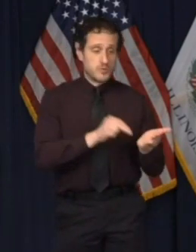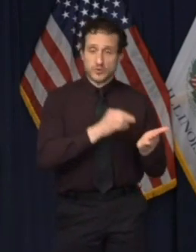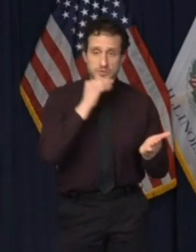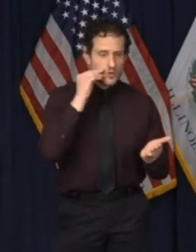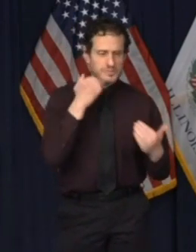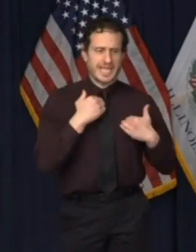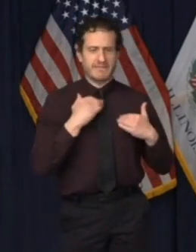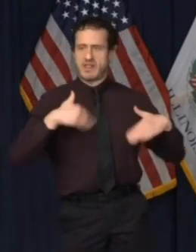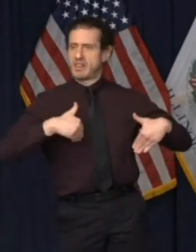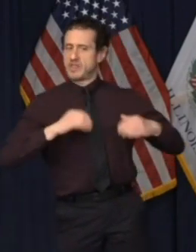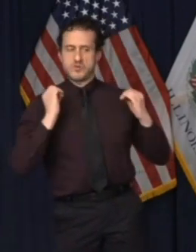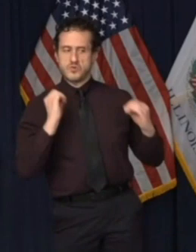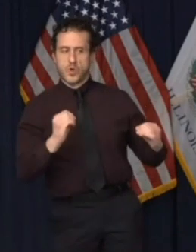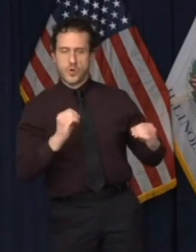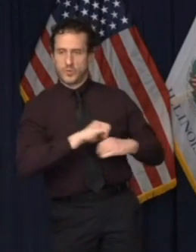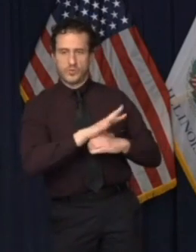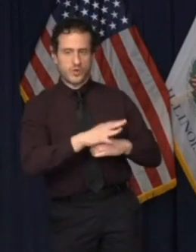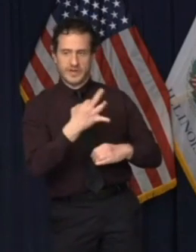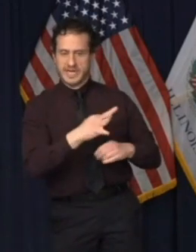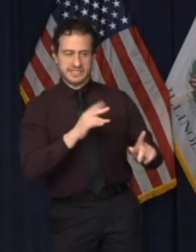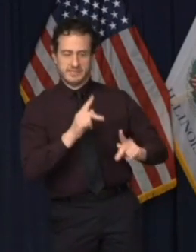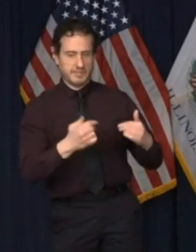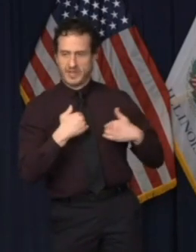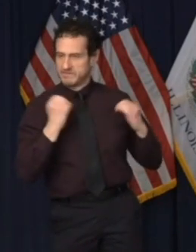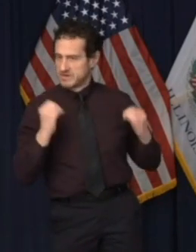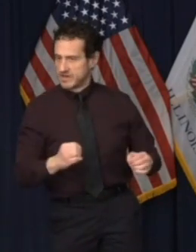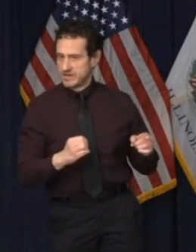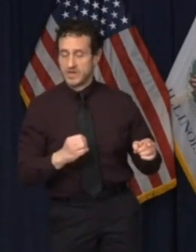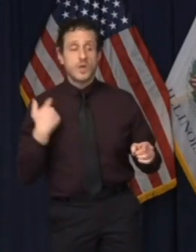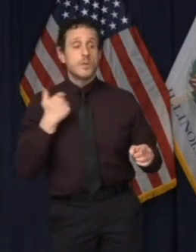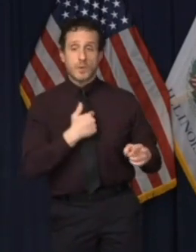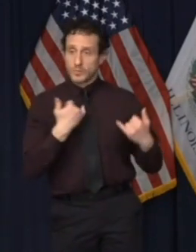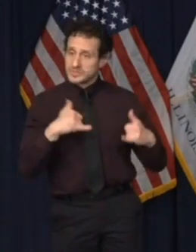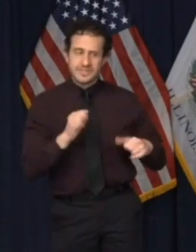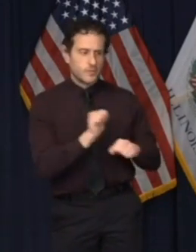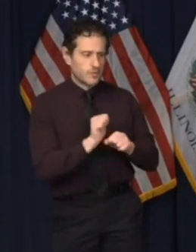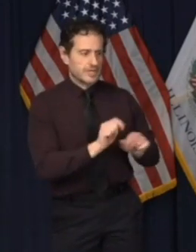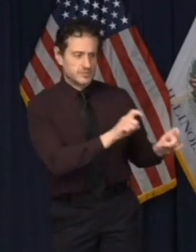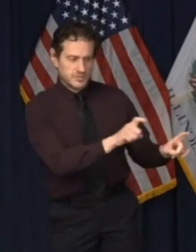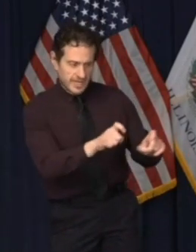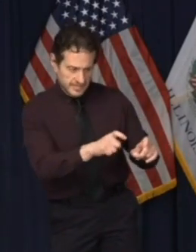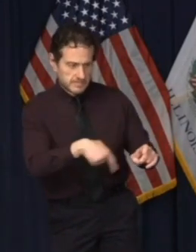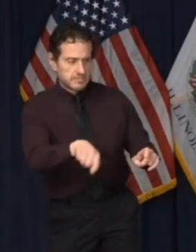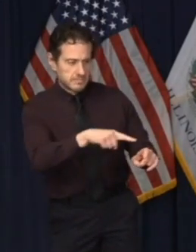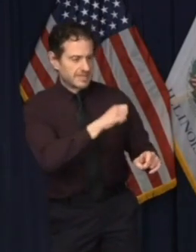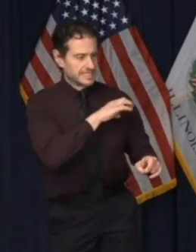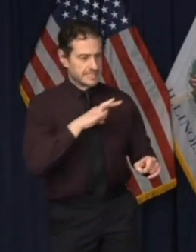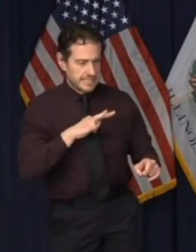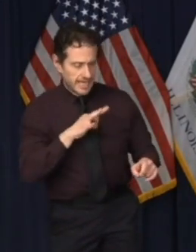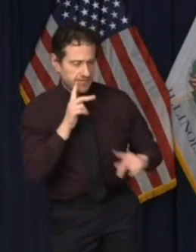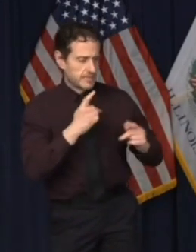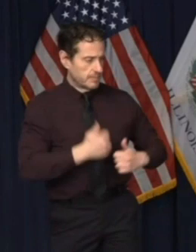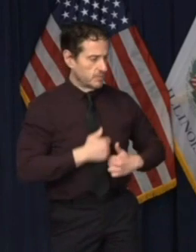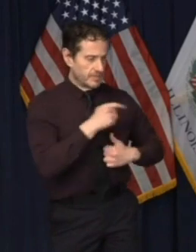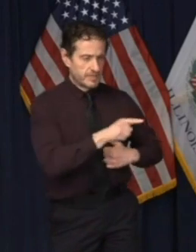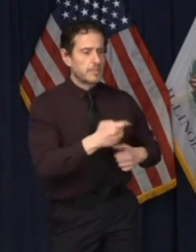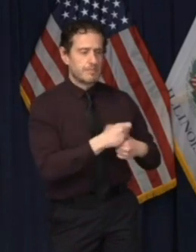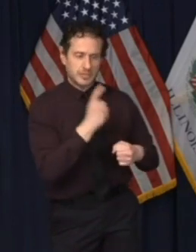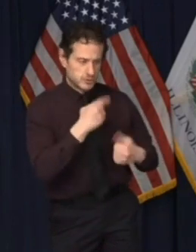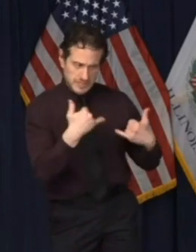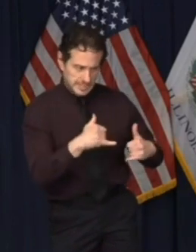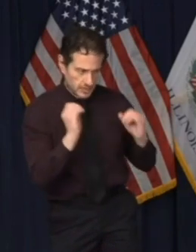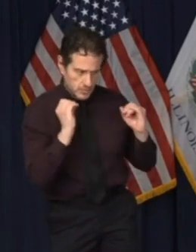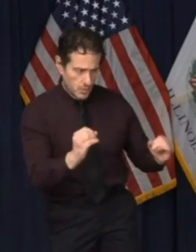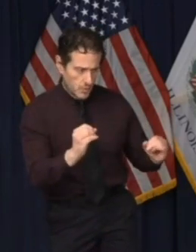COVID-19 outbreaks. We're working to test all residents and all staff at those homes. We're prioritizing testing